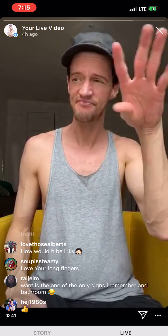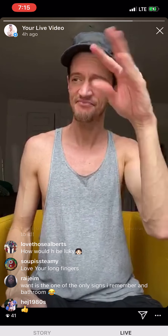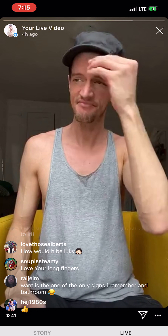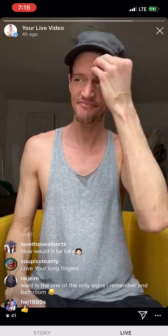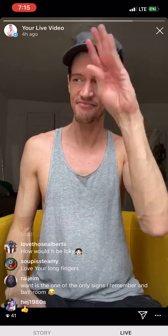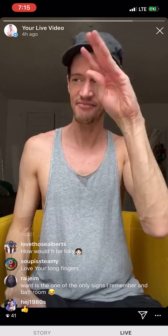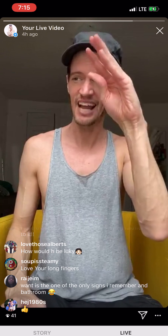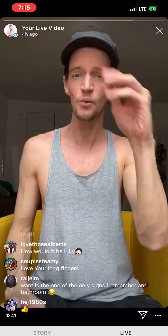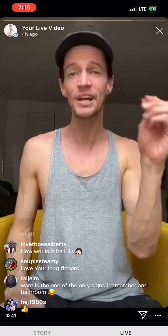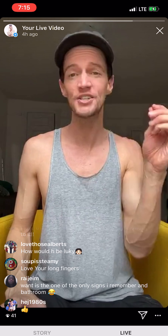I wish.